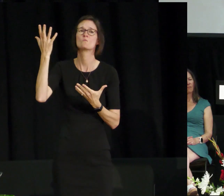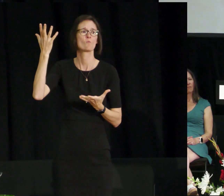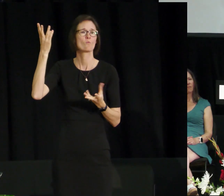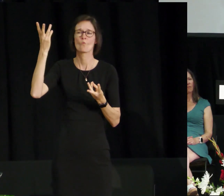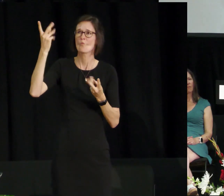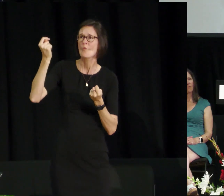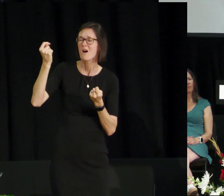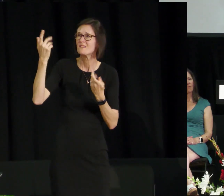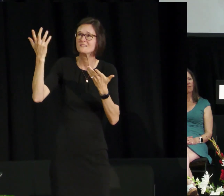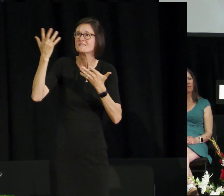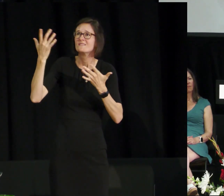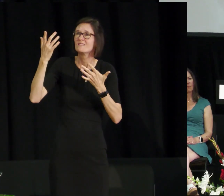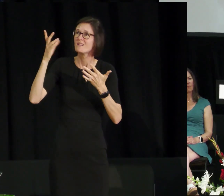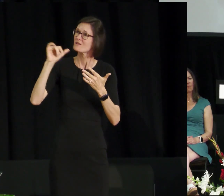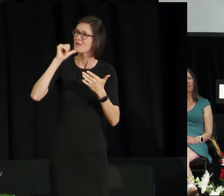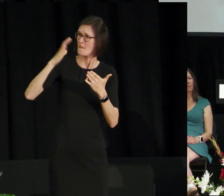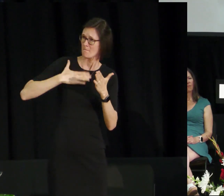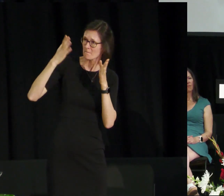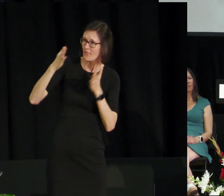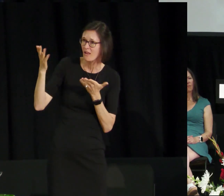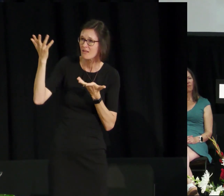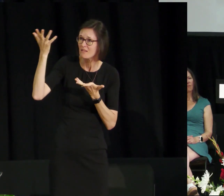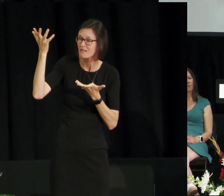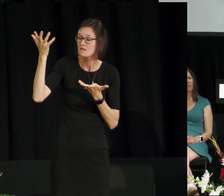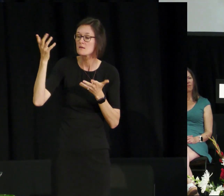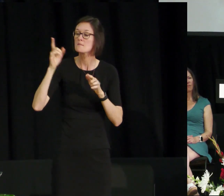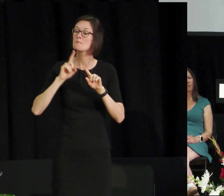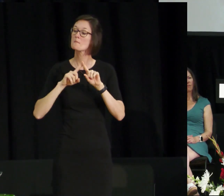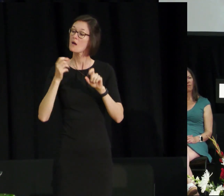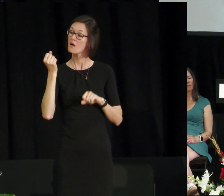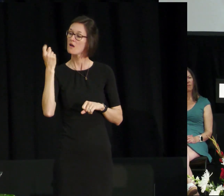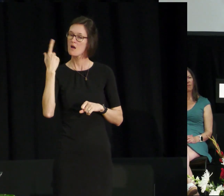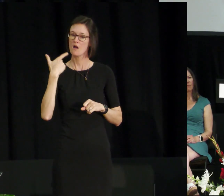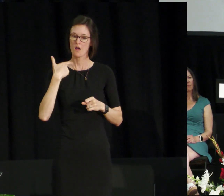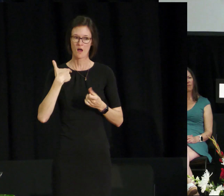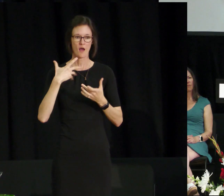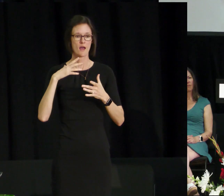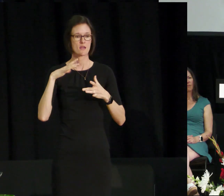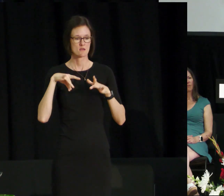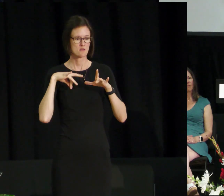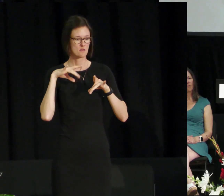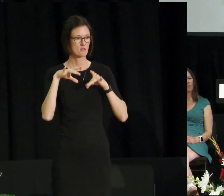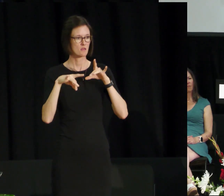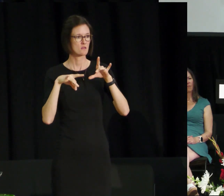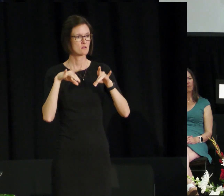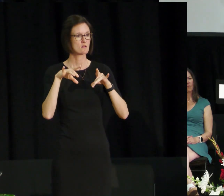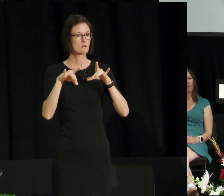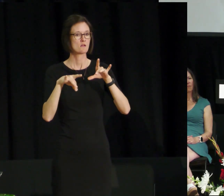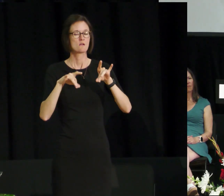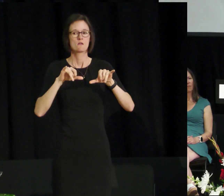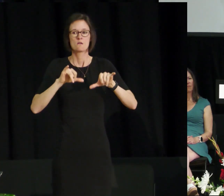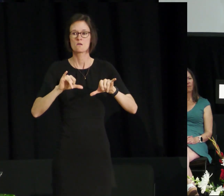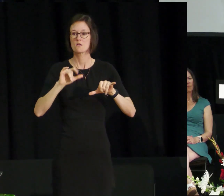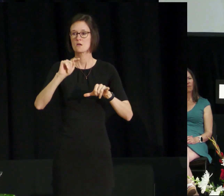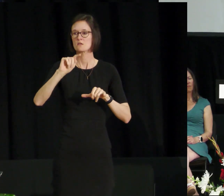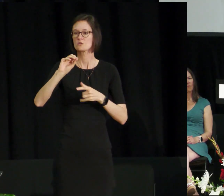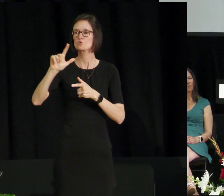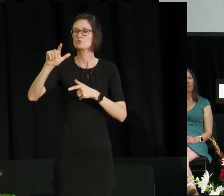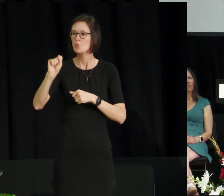wasn't in the plan But As I got my tools Right My skills And my tools